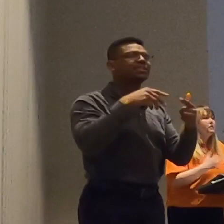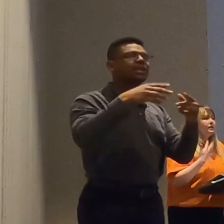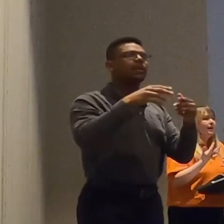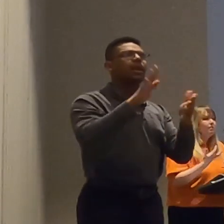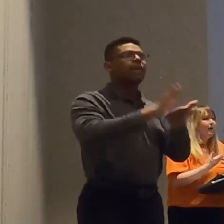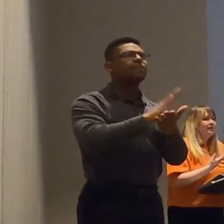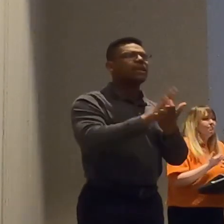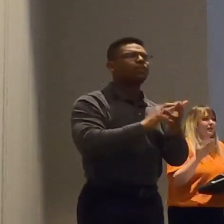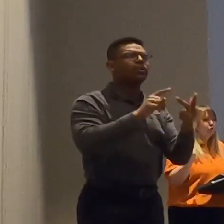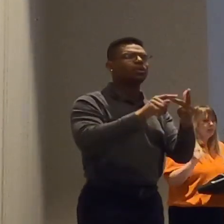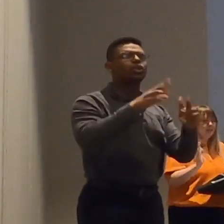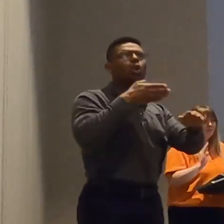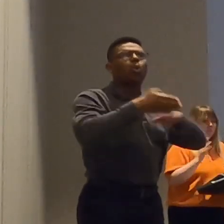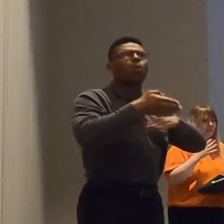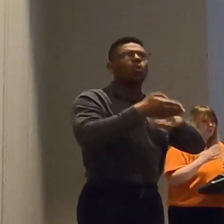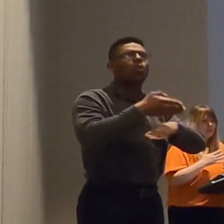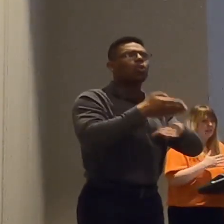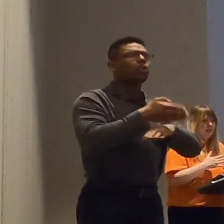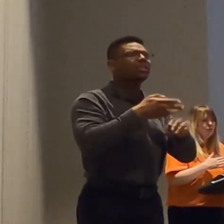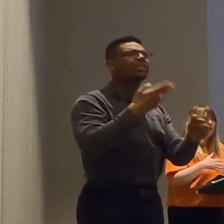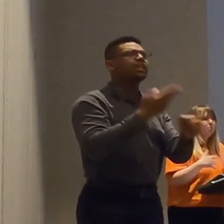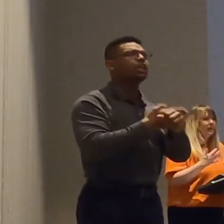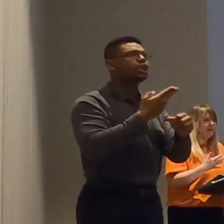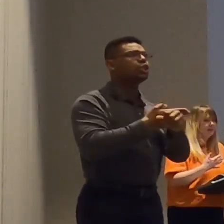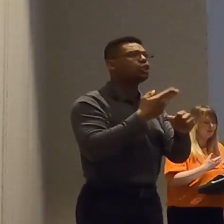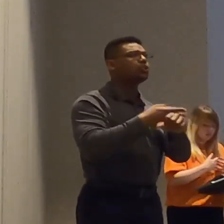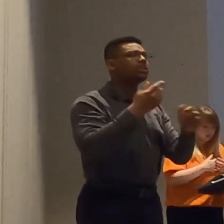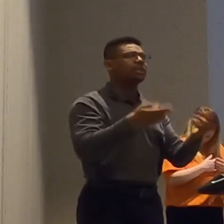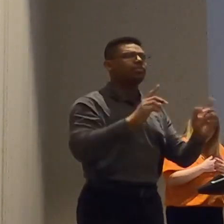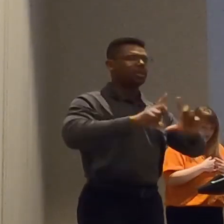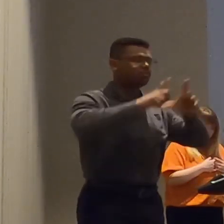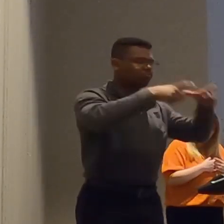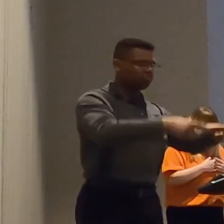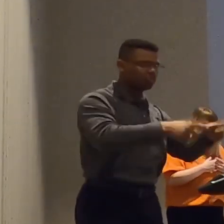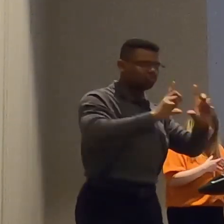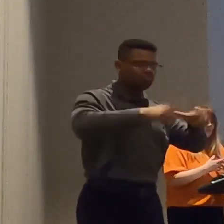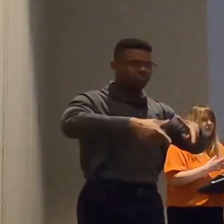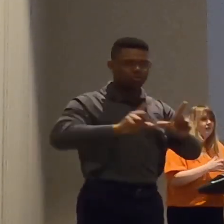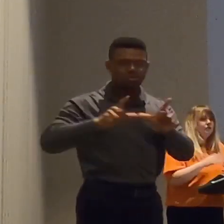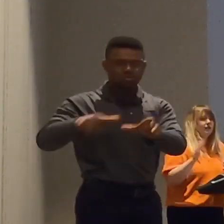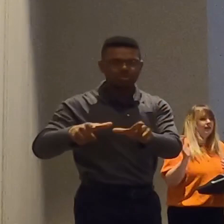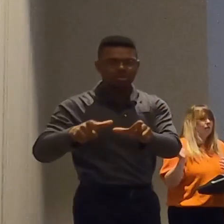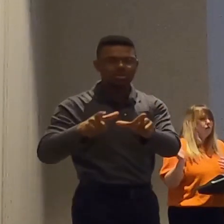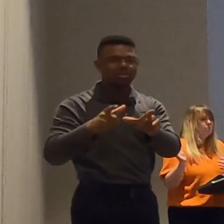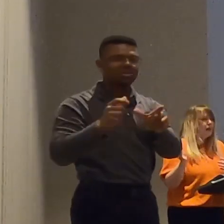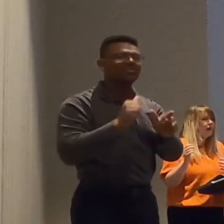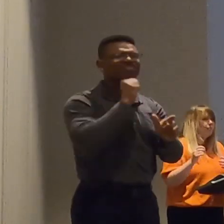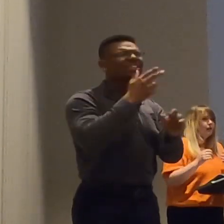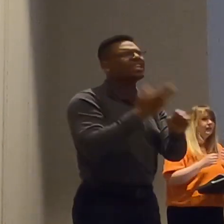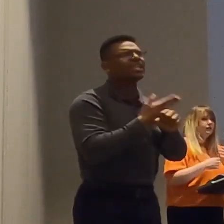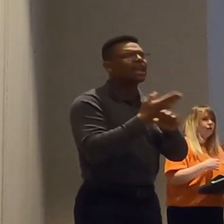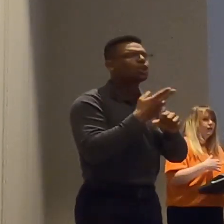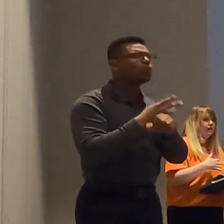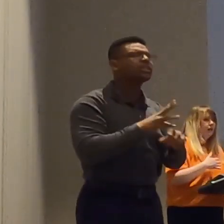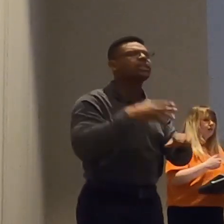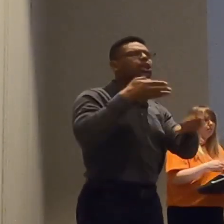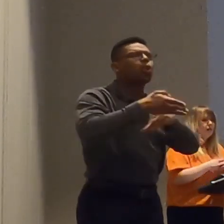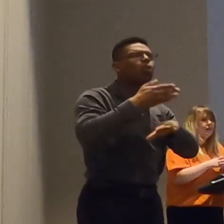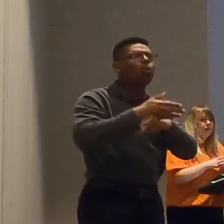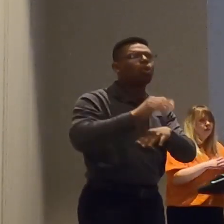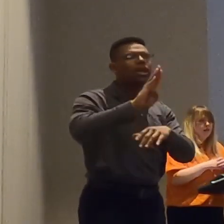and using them as matrices or plates in printmaking. Instead of using like a woodblock print